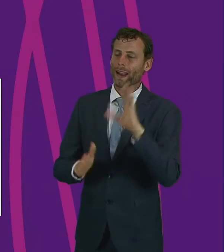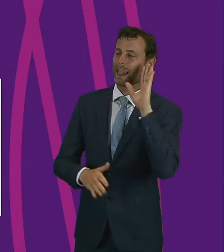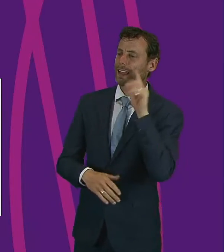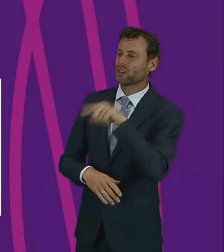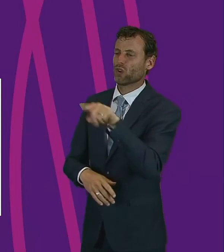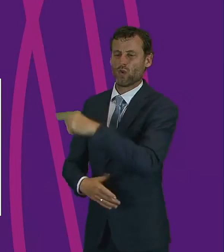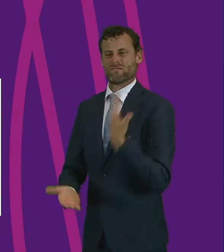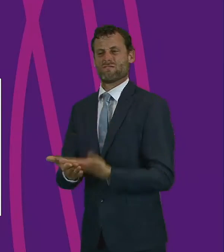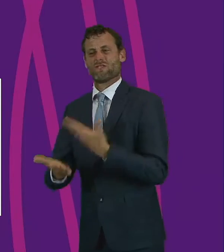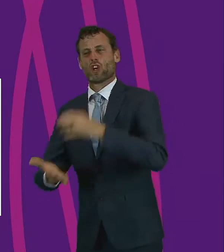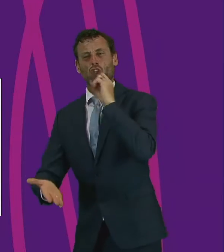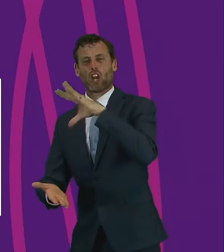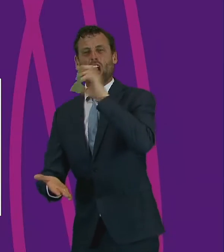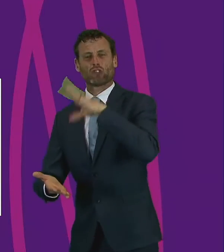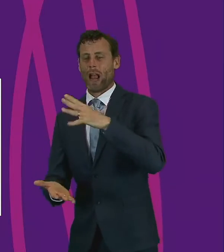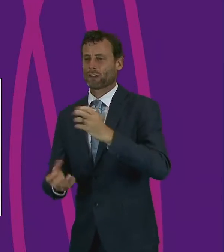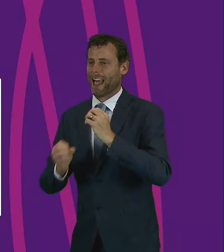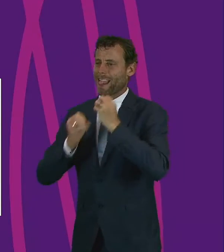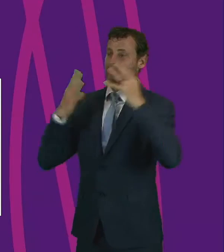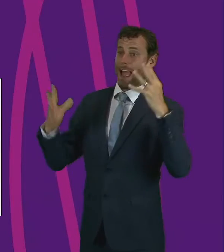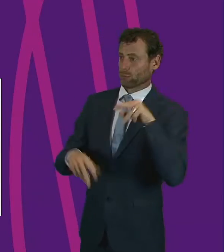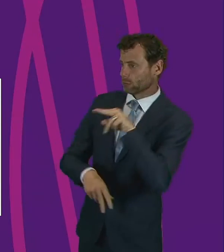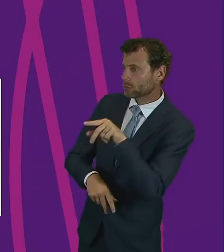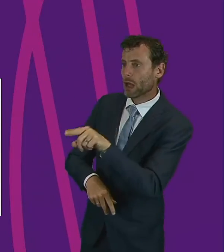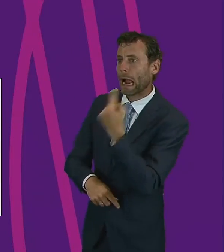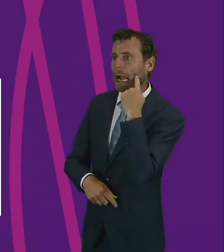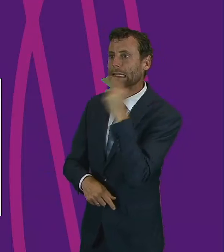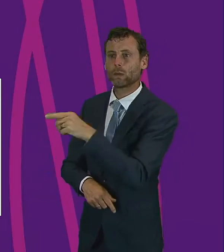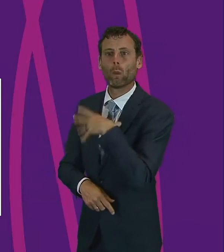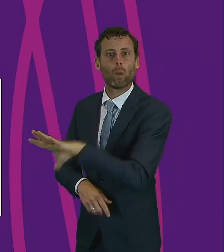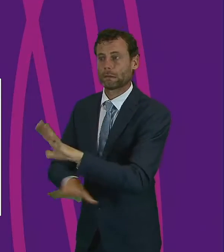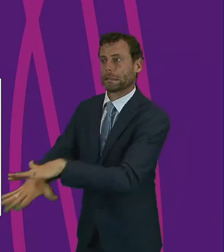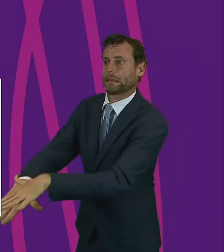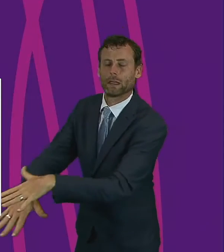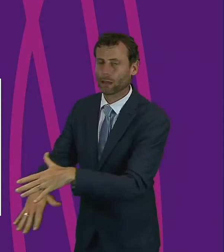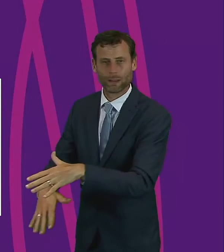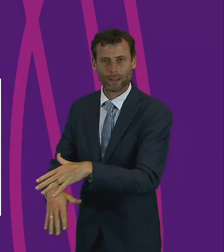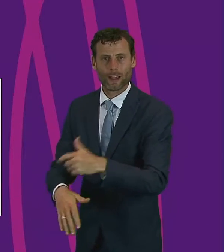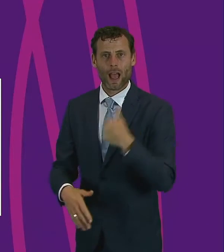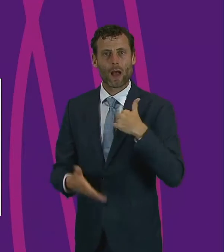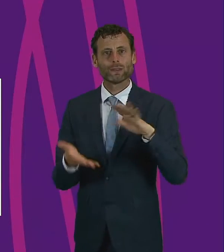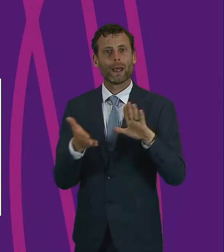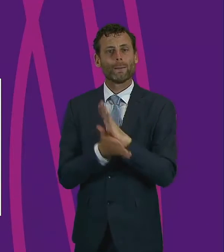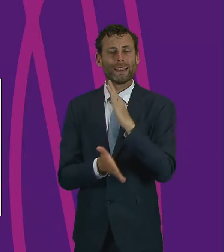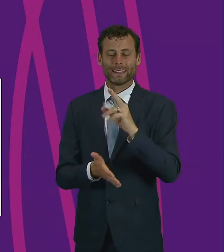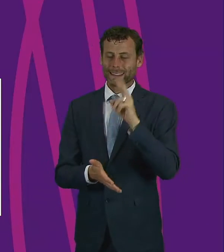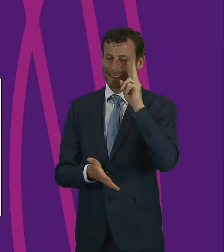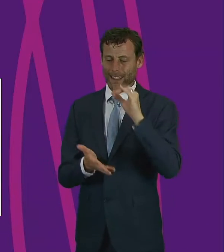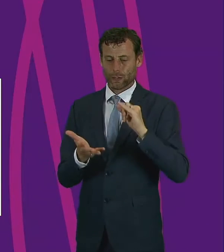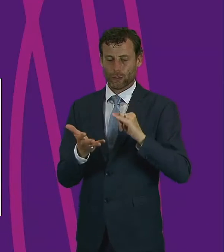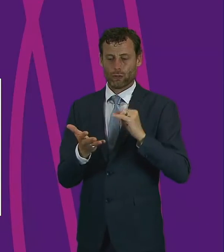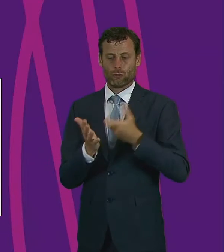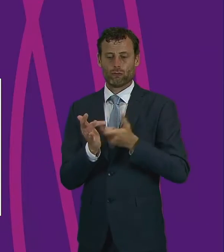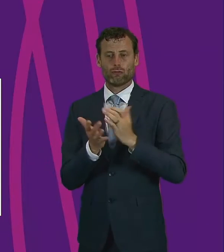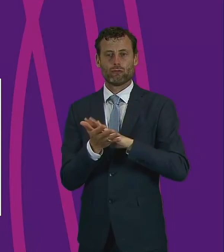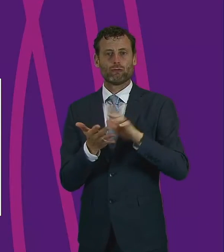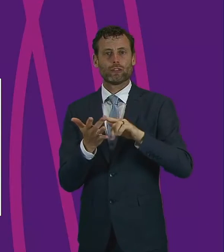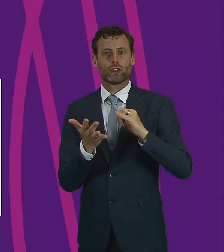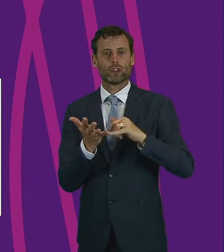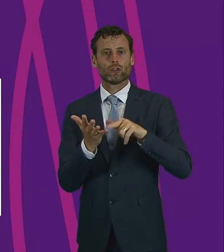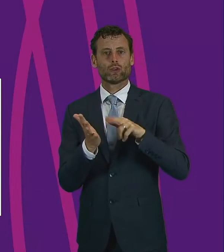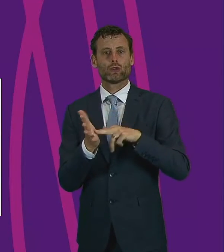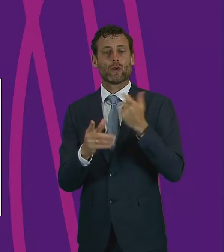organisations. I was very pleased to hear Rishi Sunak, when he was announcing assistance to the self-employed, that